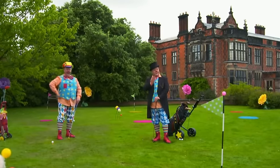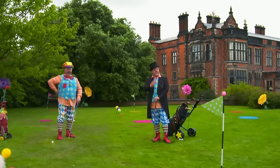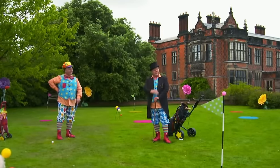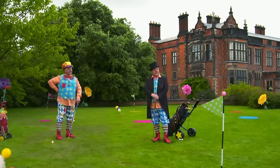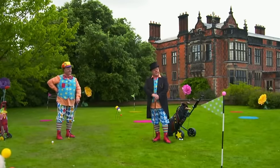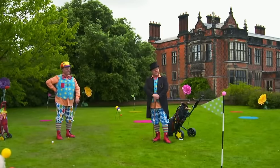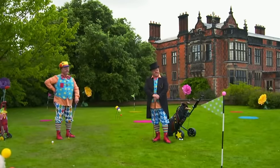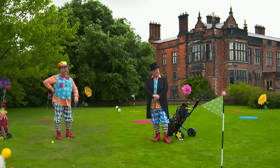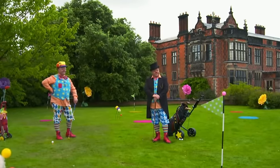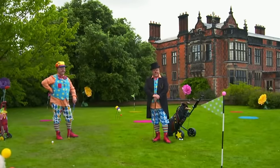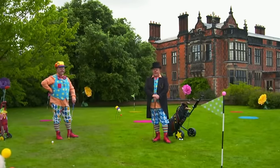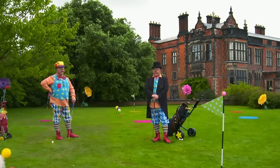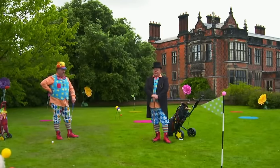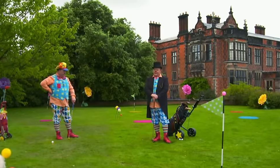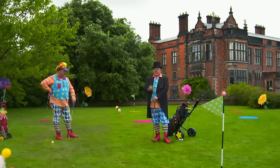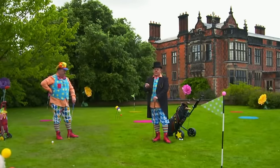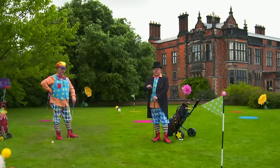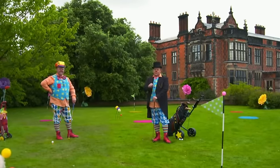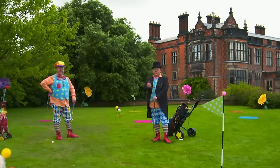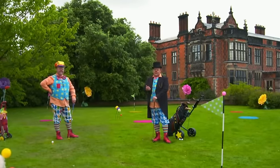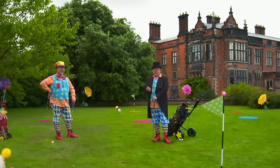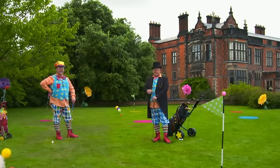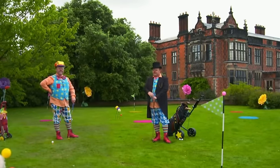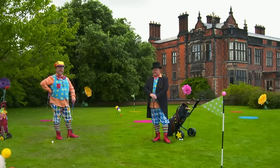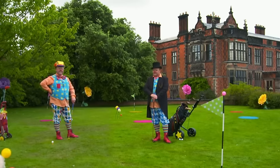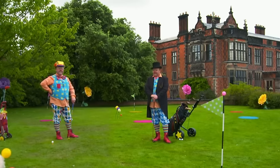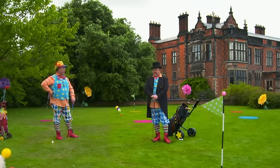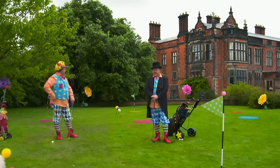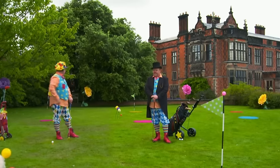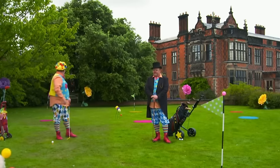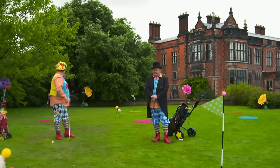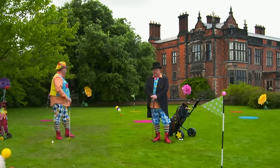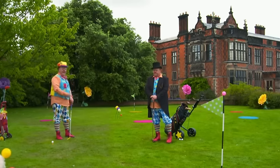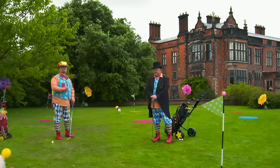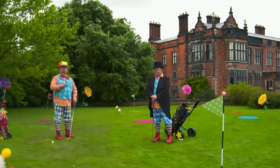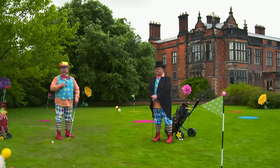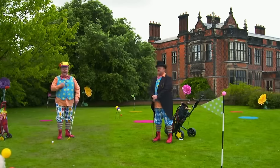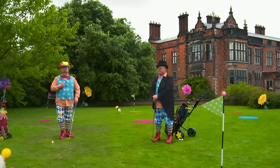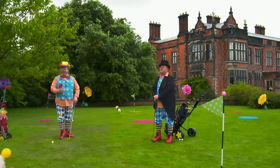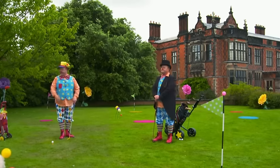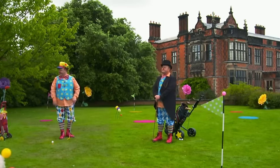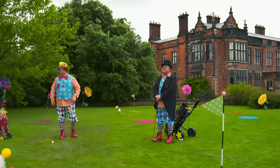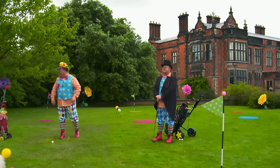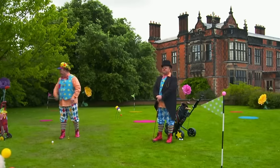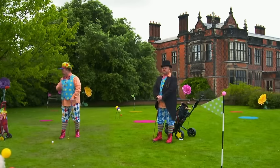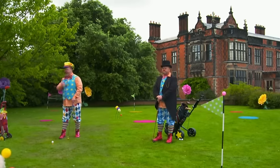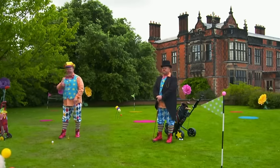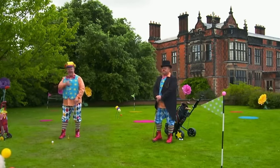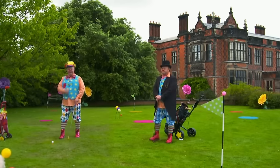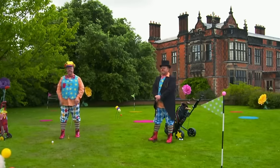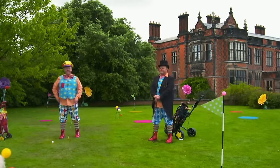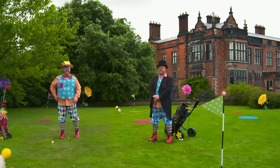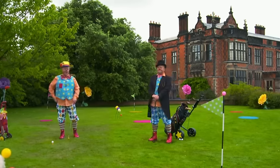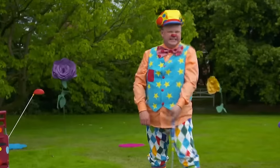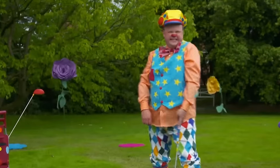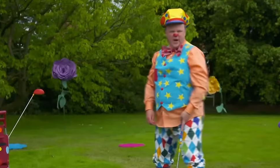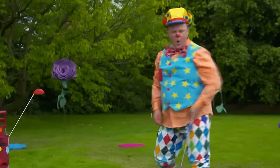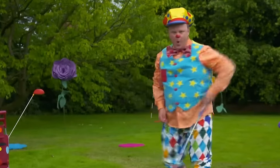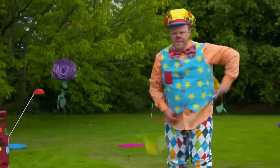Thank you. Now it's your turn, Mr. T. My turn? Right, okay. Come